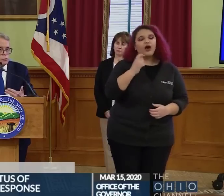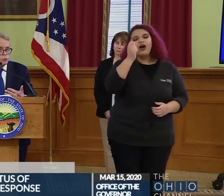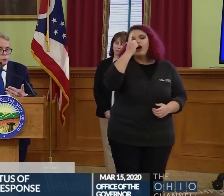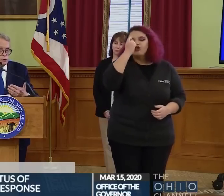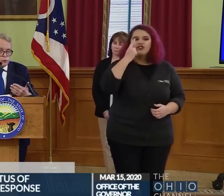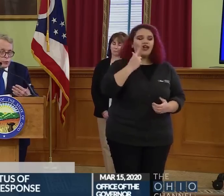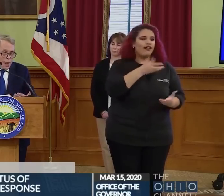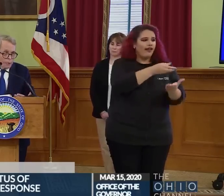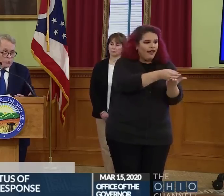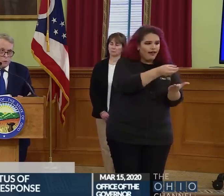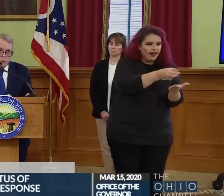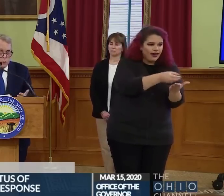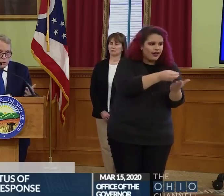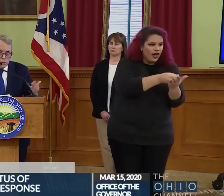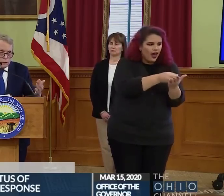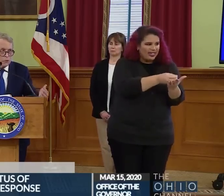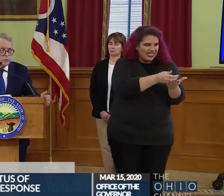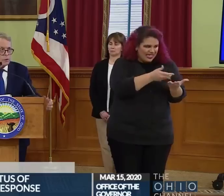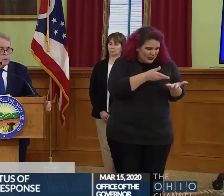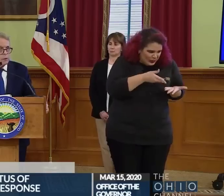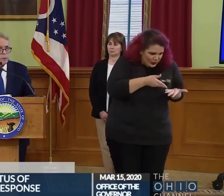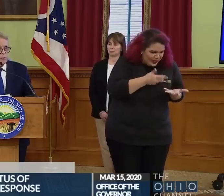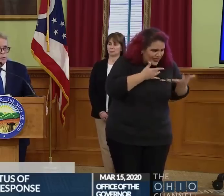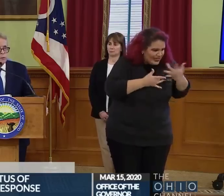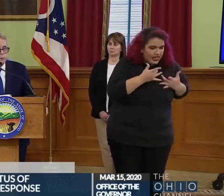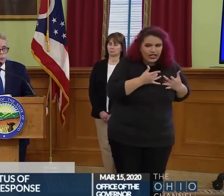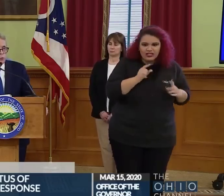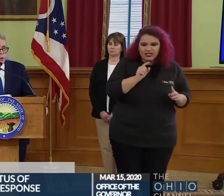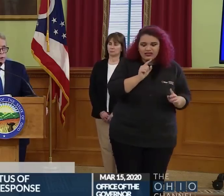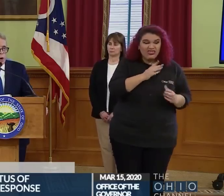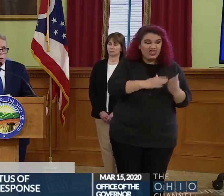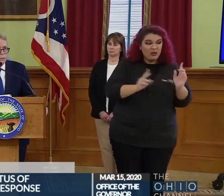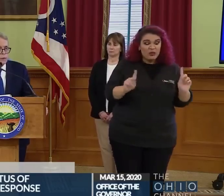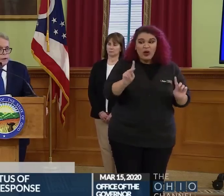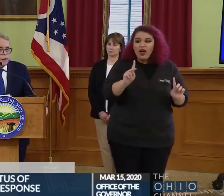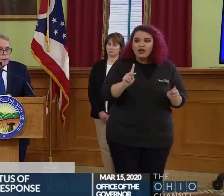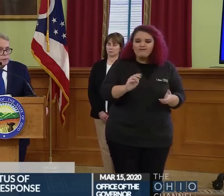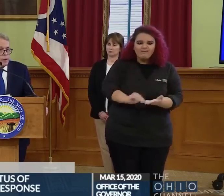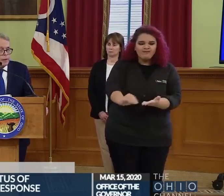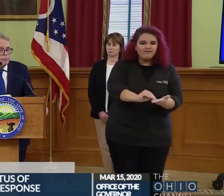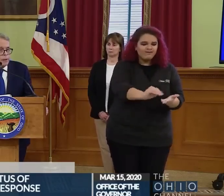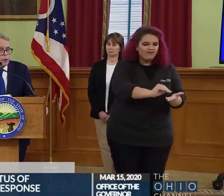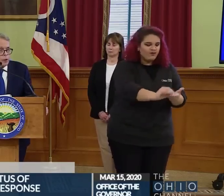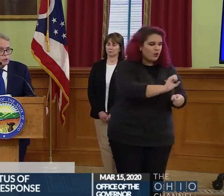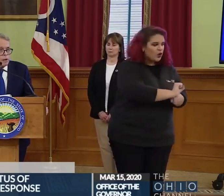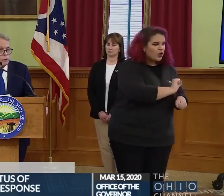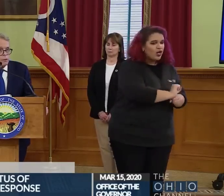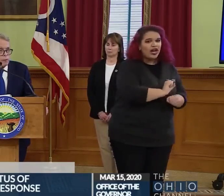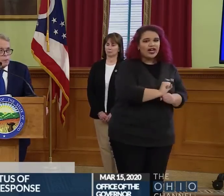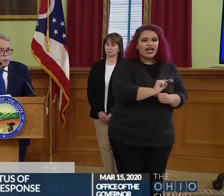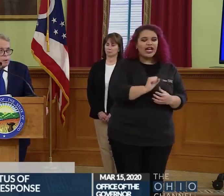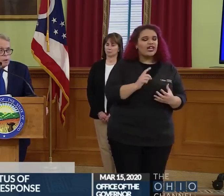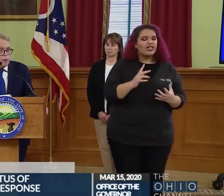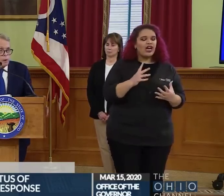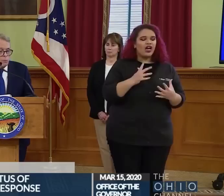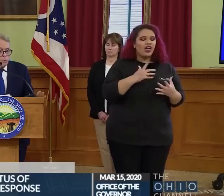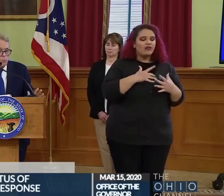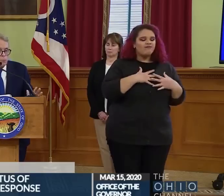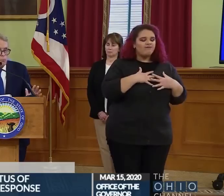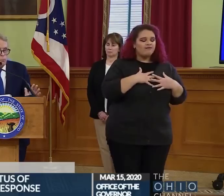individuals who are going to lose their jobs. Look, this is brutally tough, and my heart goes out to them.